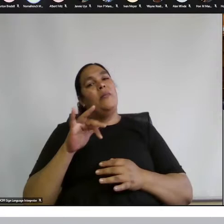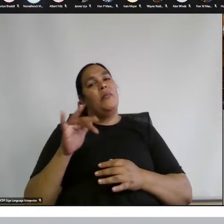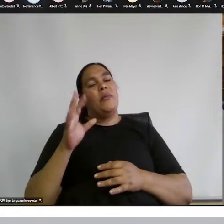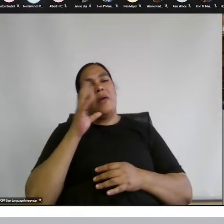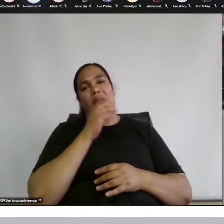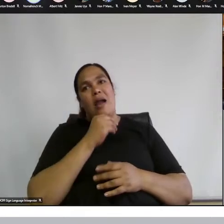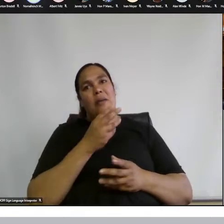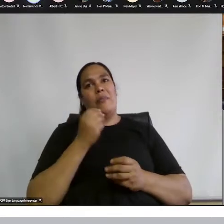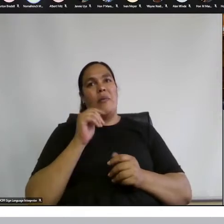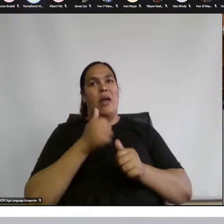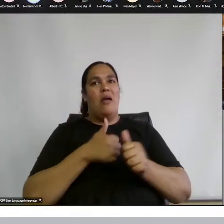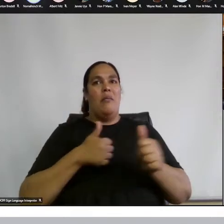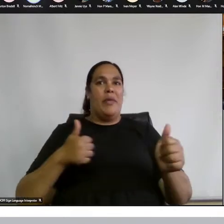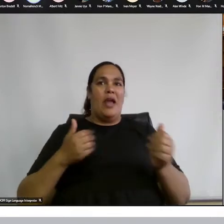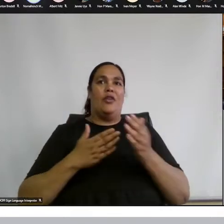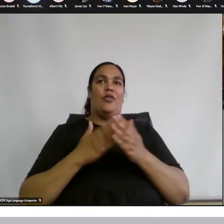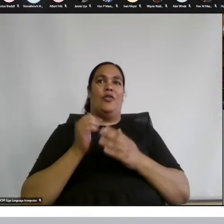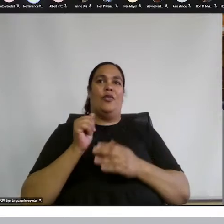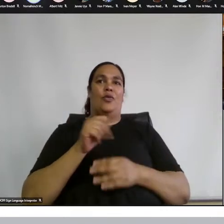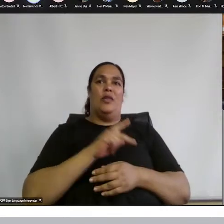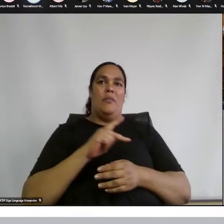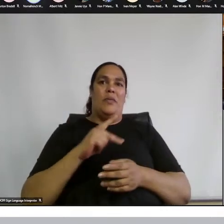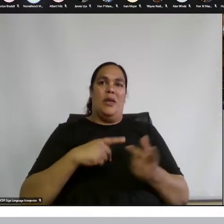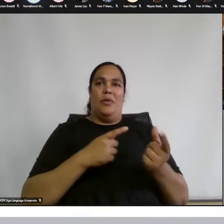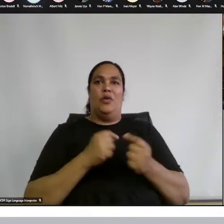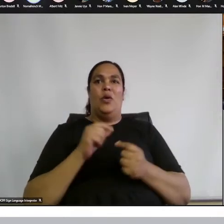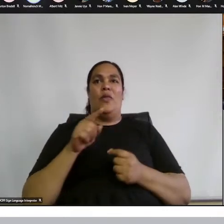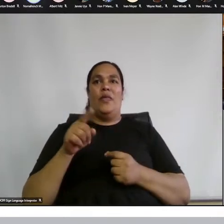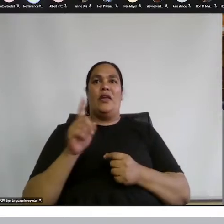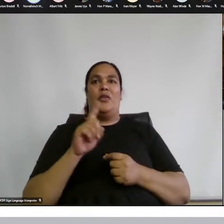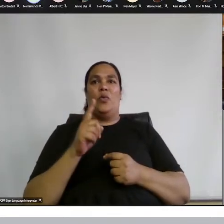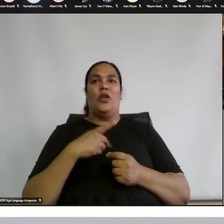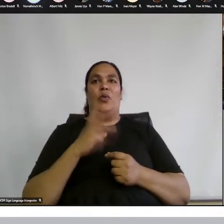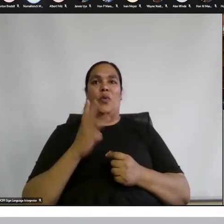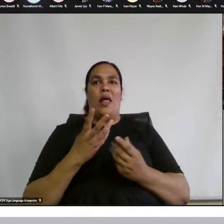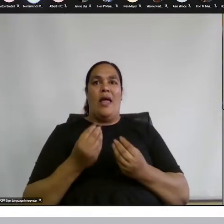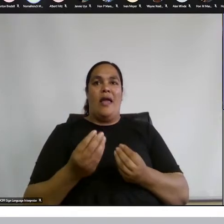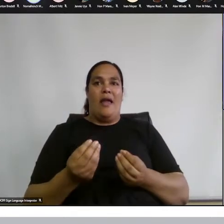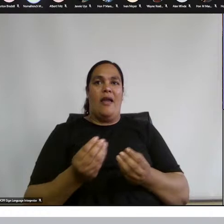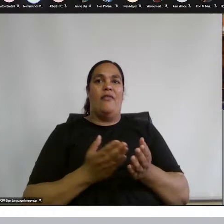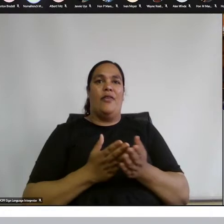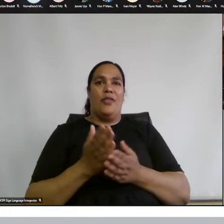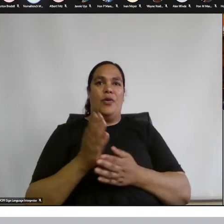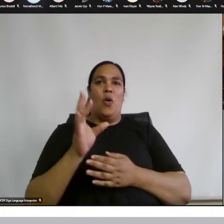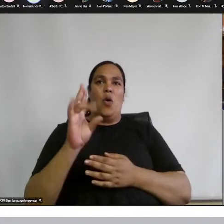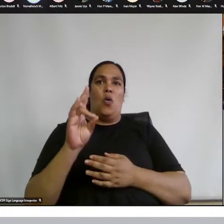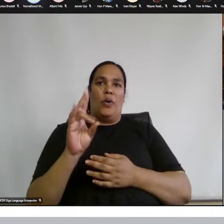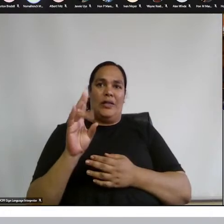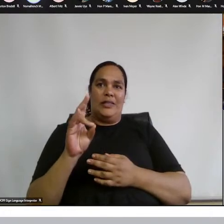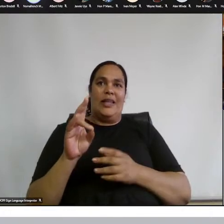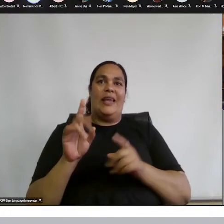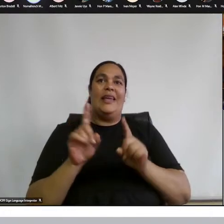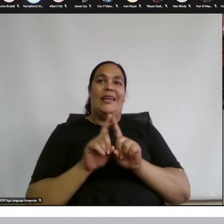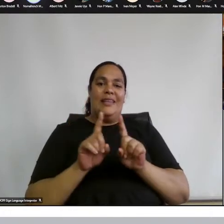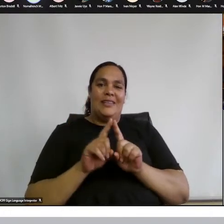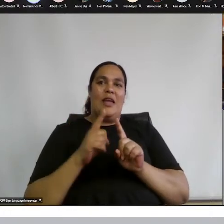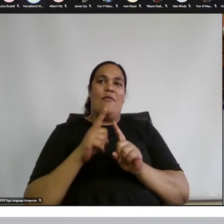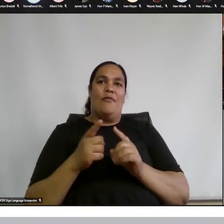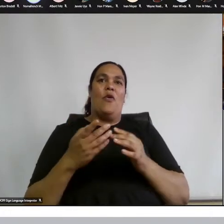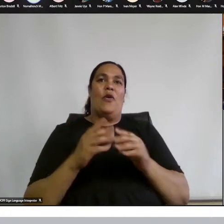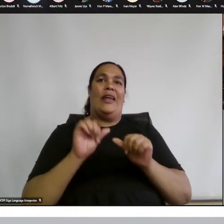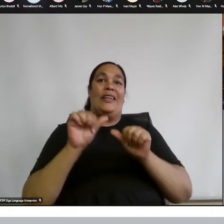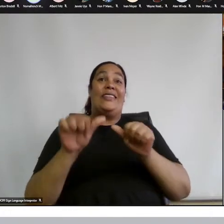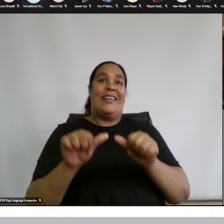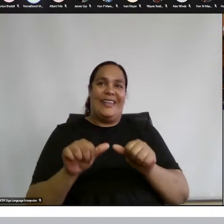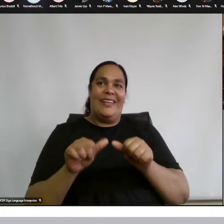get left behind through the Premier Digicon, which is we are going to have it, I think, Wednesday, and also for the extended